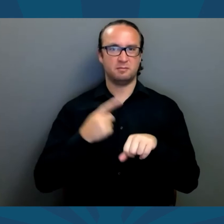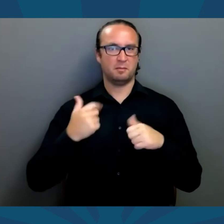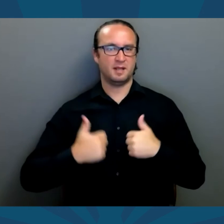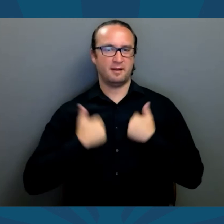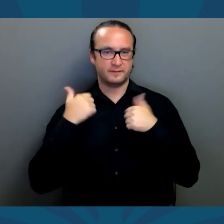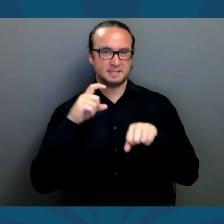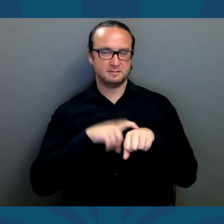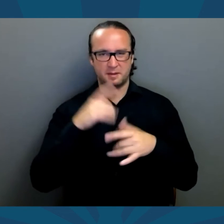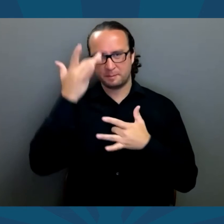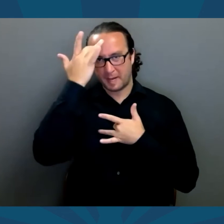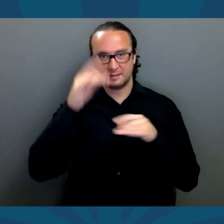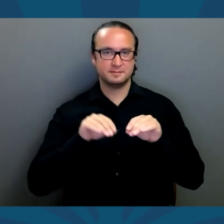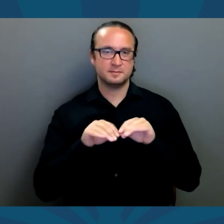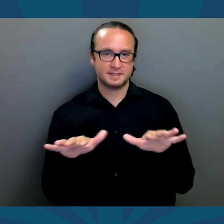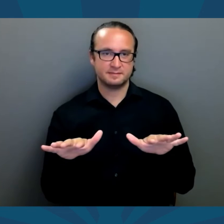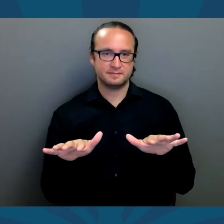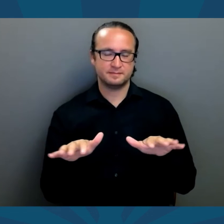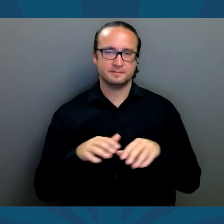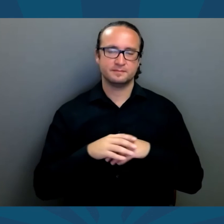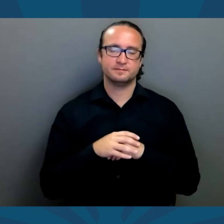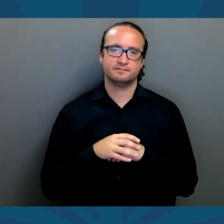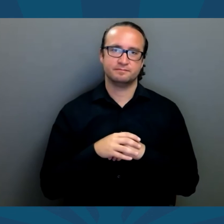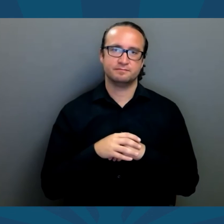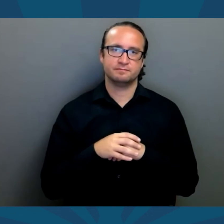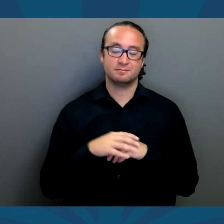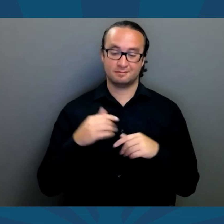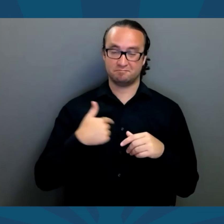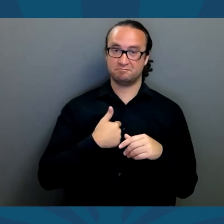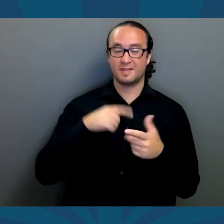a once-in-a-lifetime pandemic.